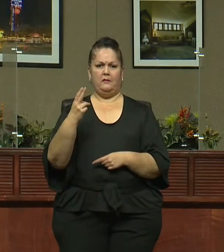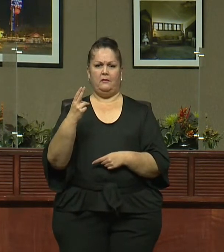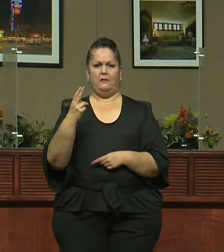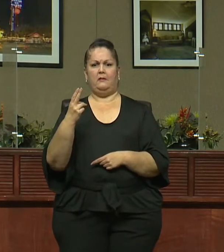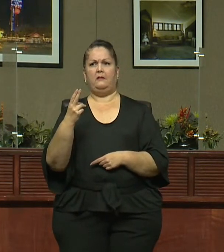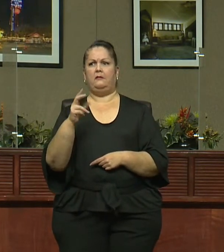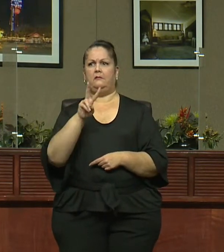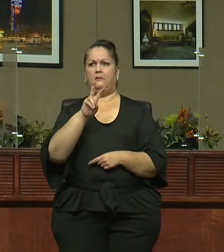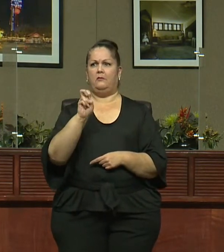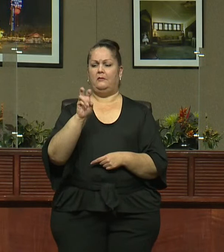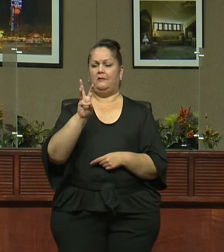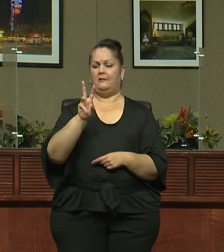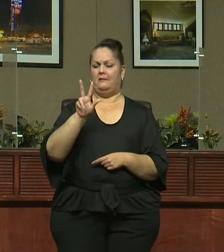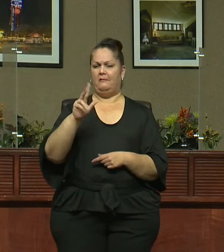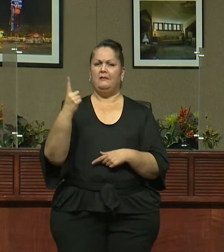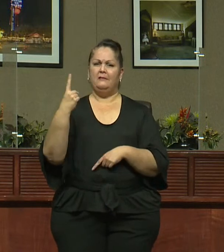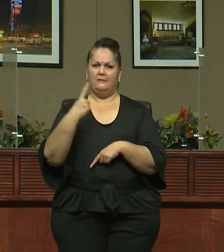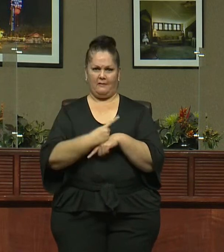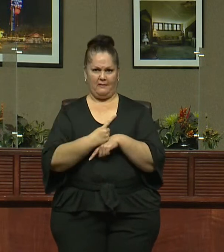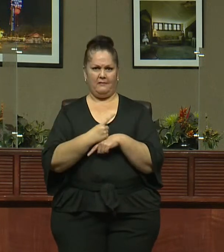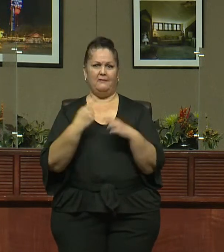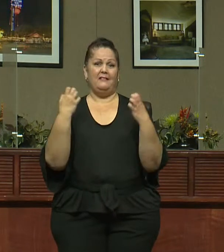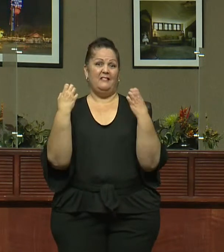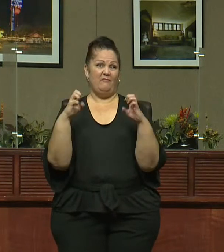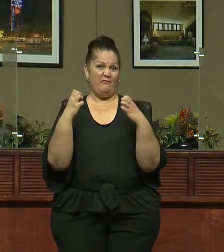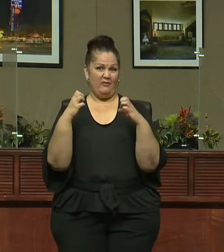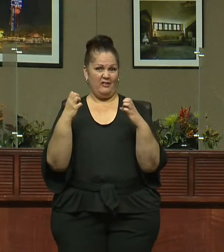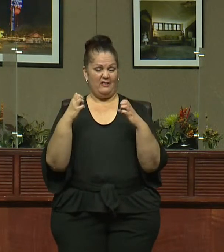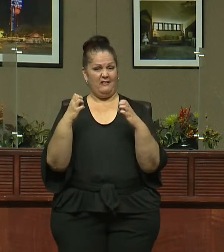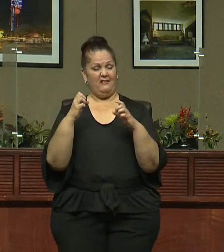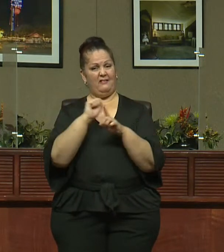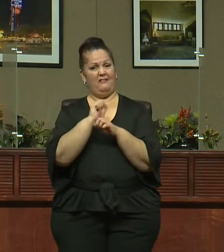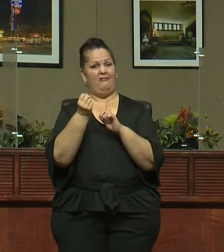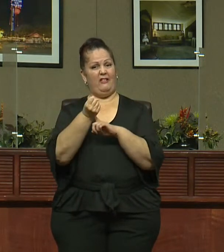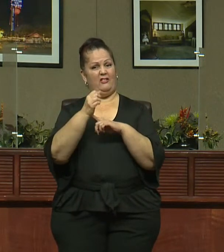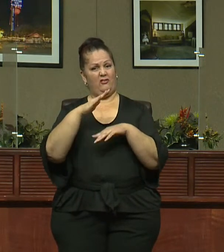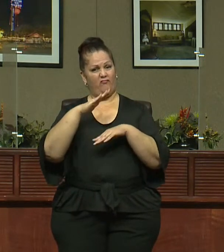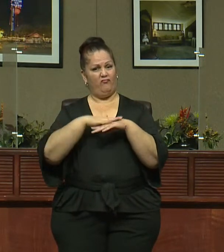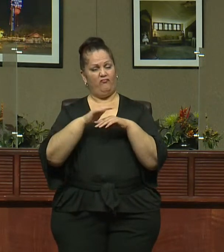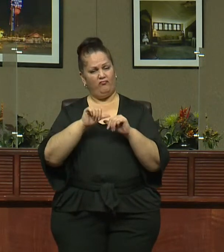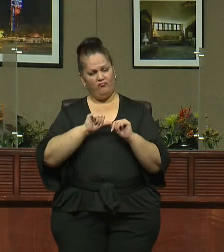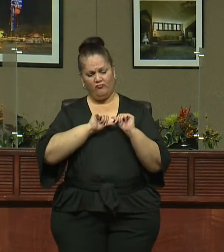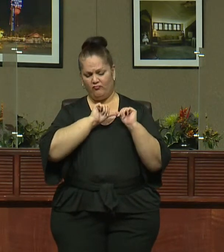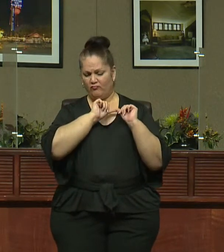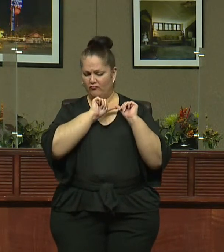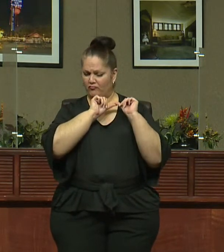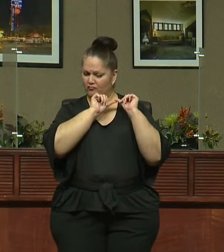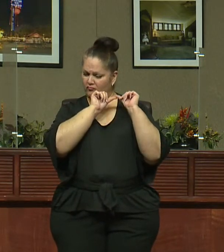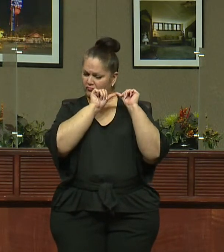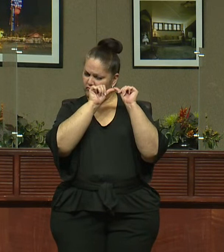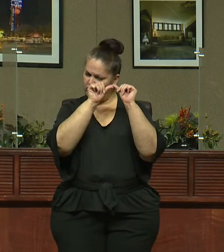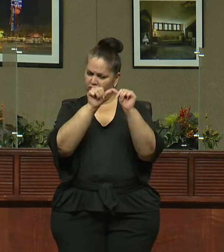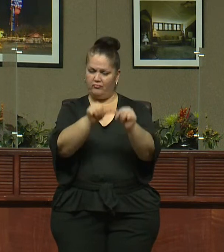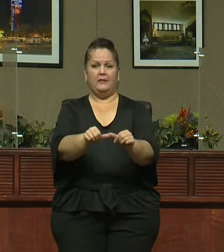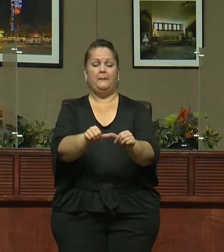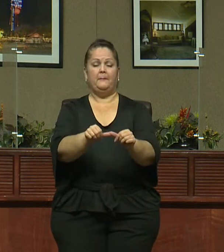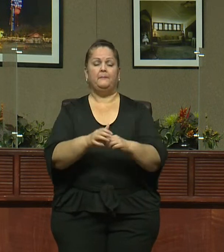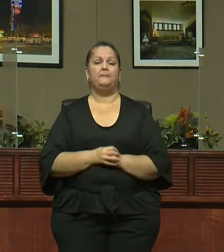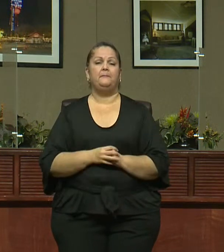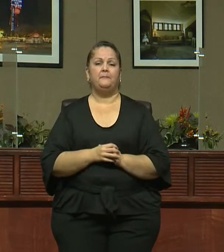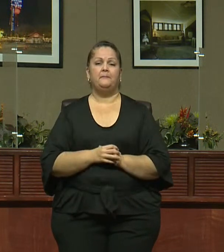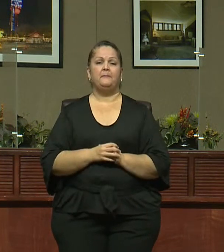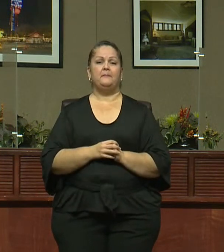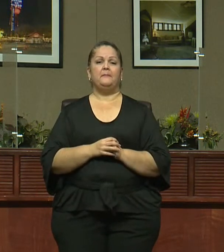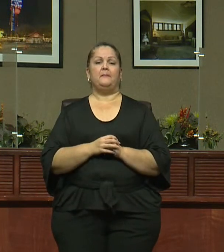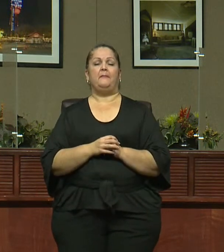263 days or so, I believe it is, that we have been under one continuous state of emergency. Each week that we